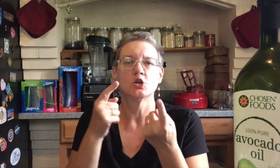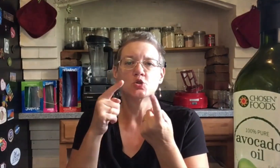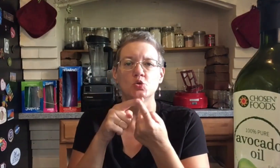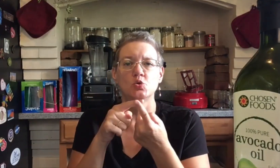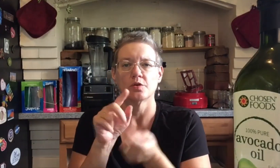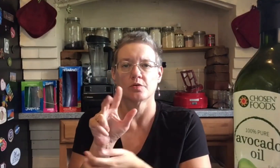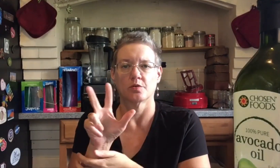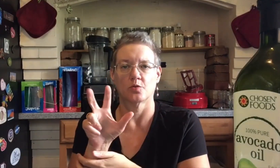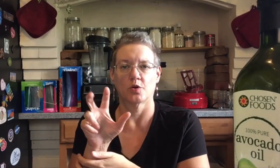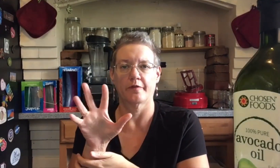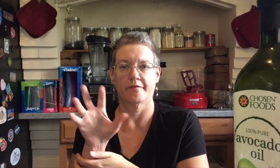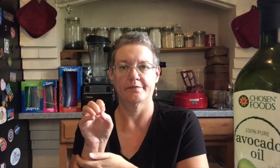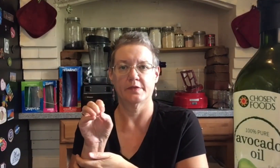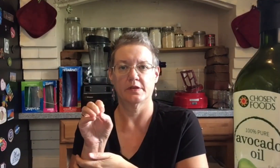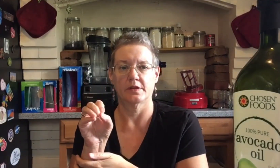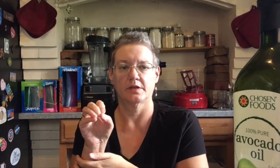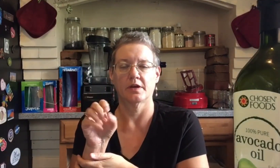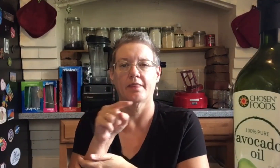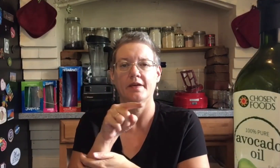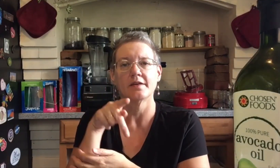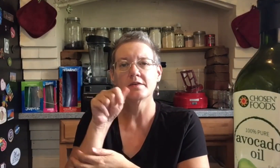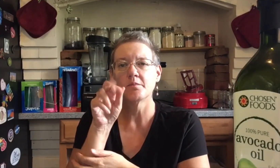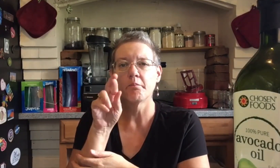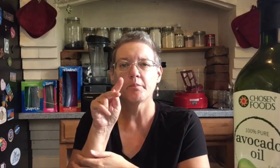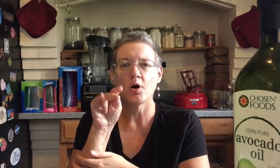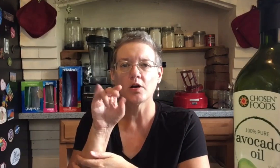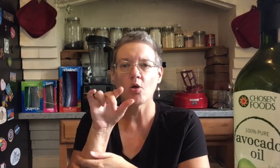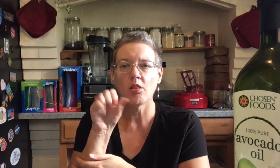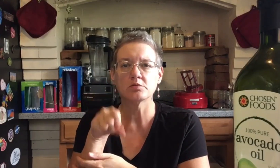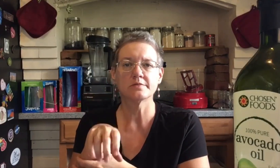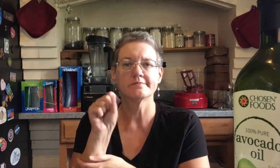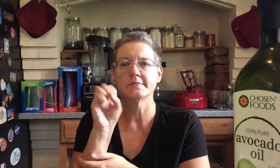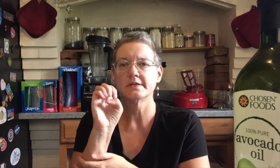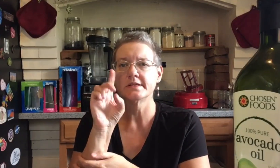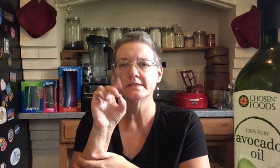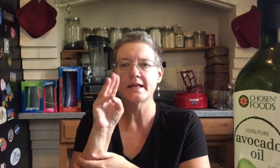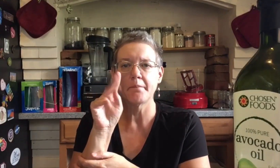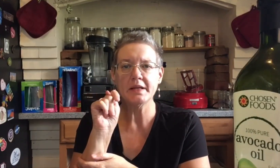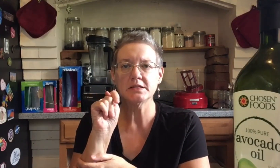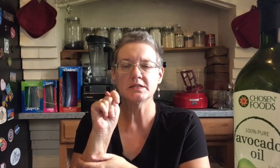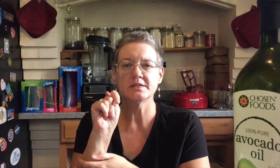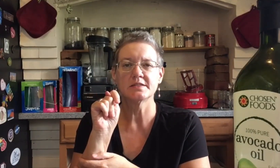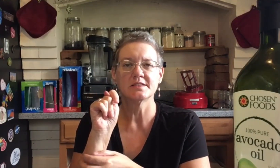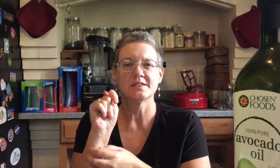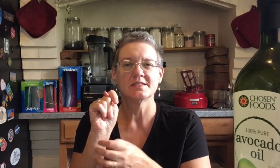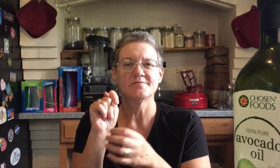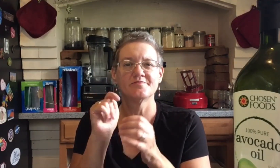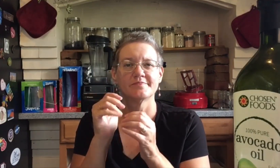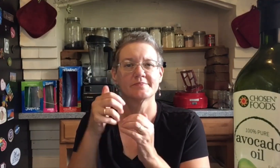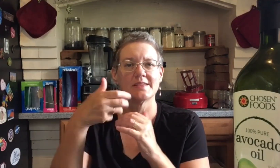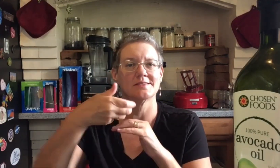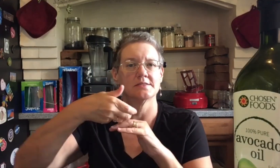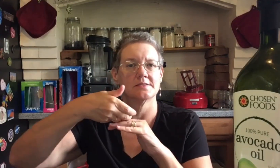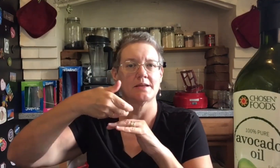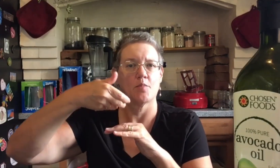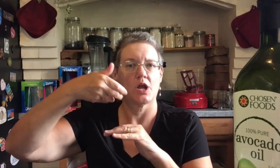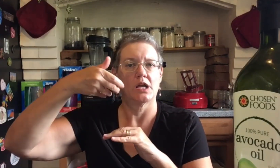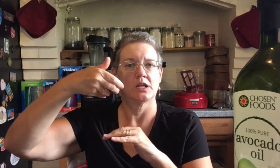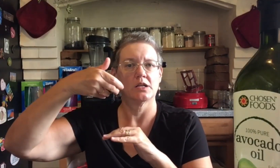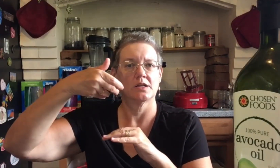degrees and particles and sediment separate, then it's filtered. But it's not